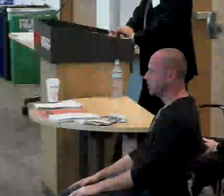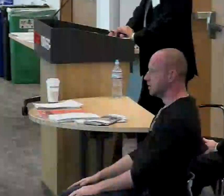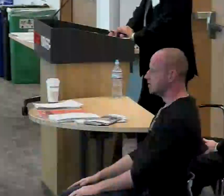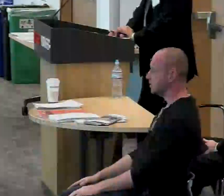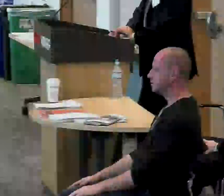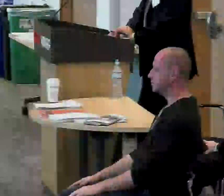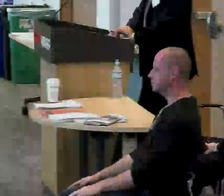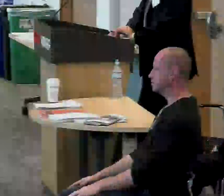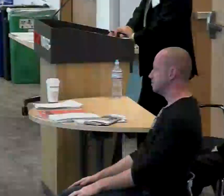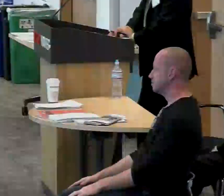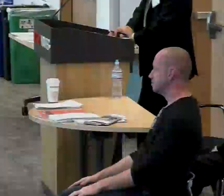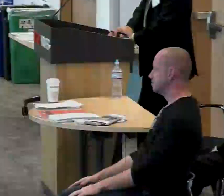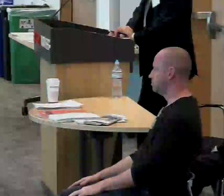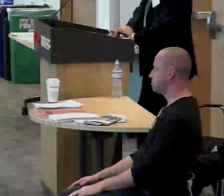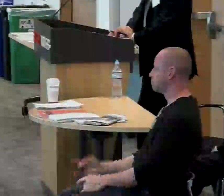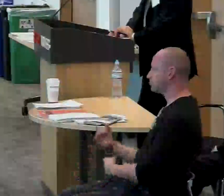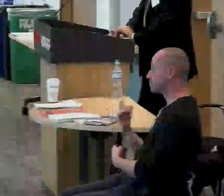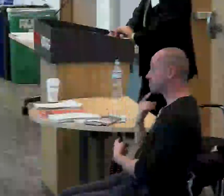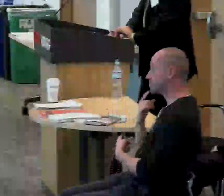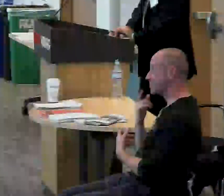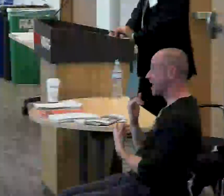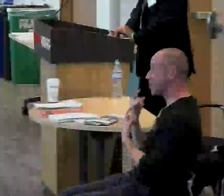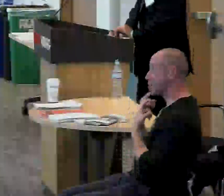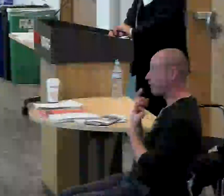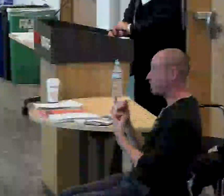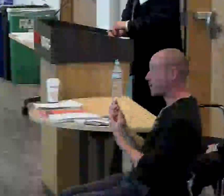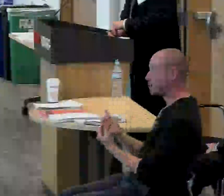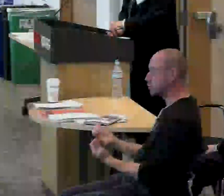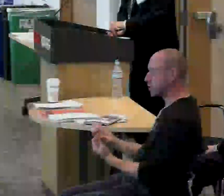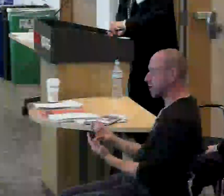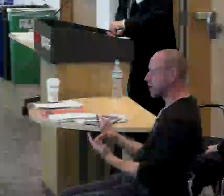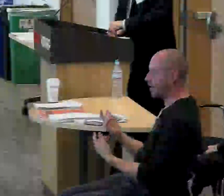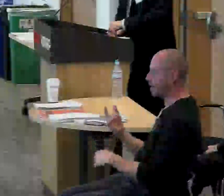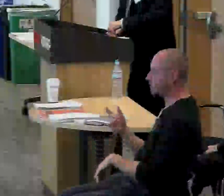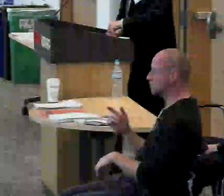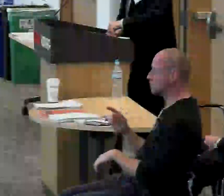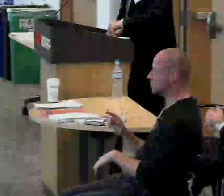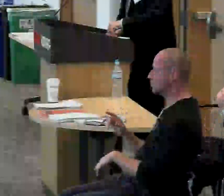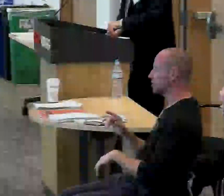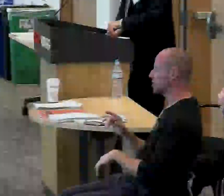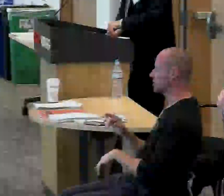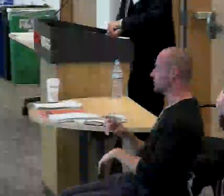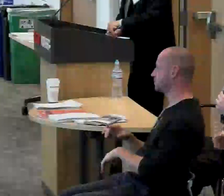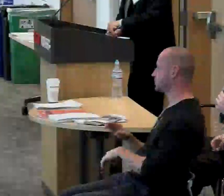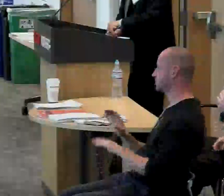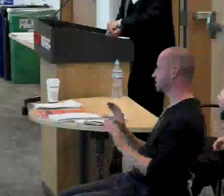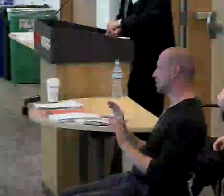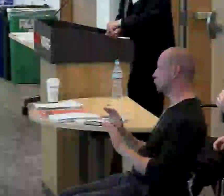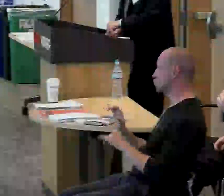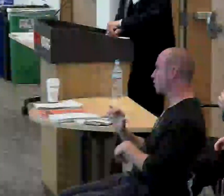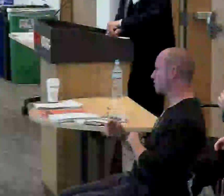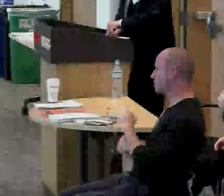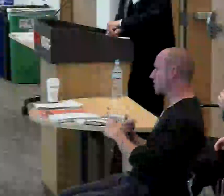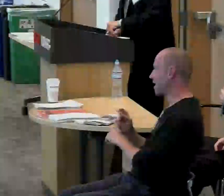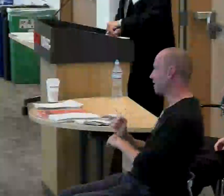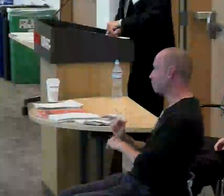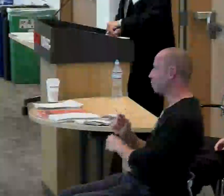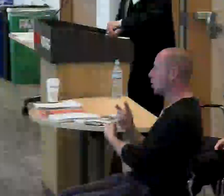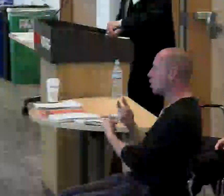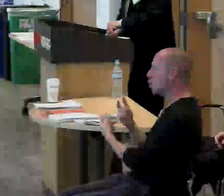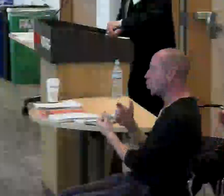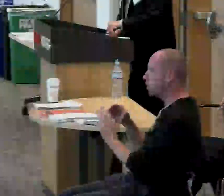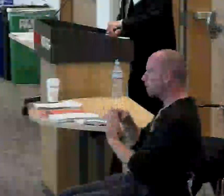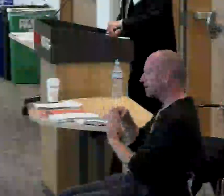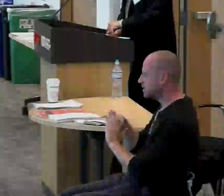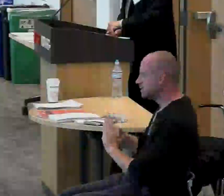They're in the news right now for some other work they've been doing that's kind of important too. We don't want to get too deep into that.